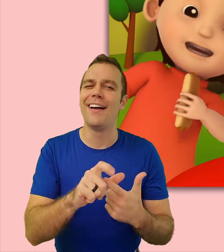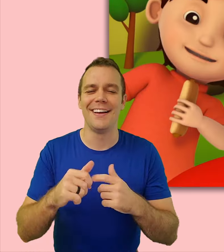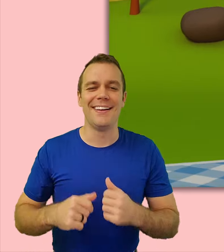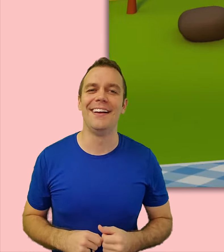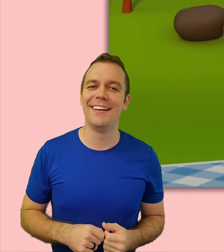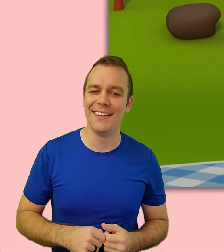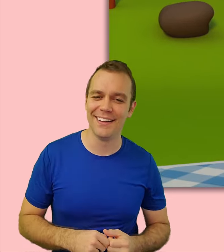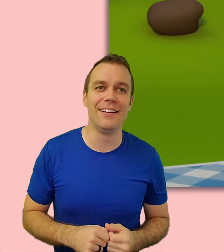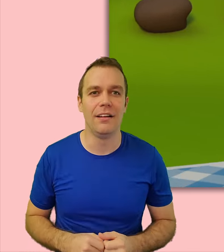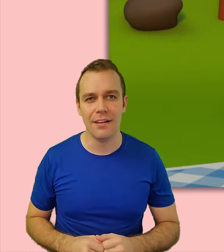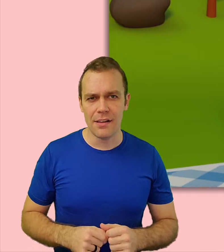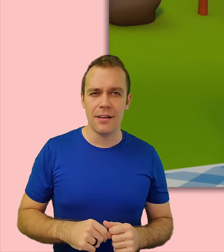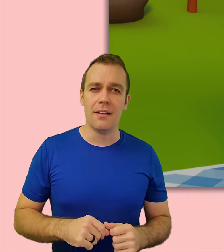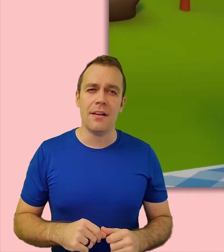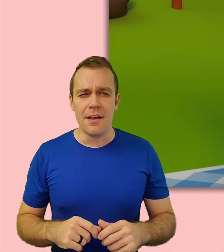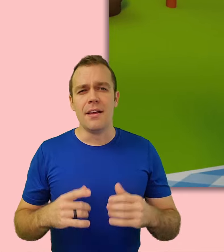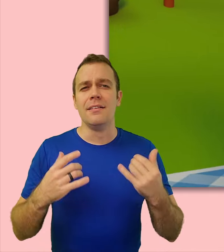run.